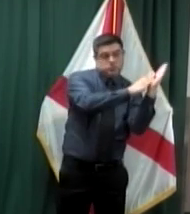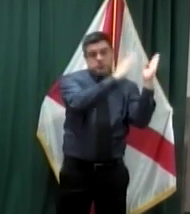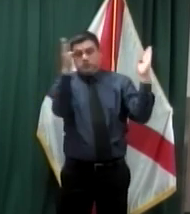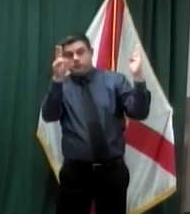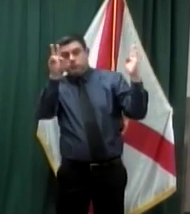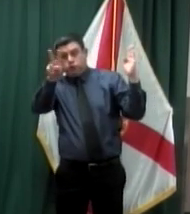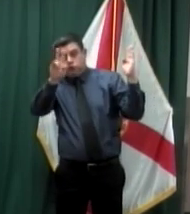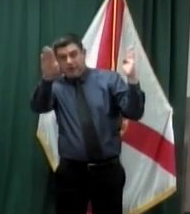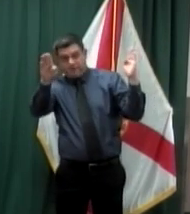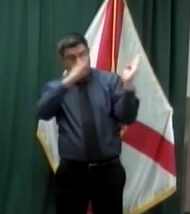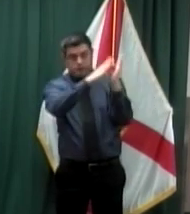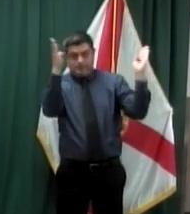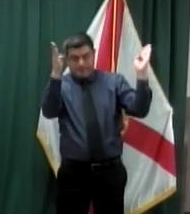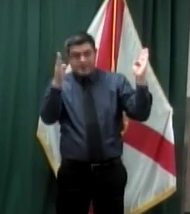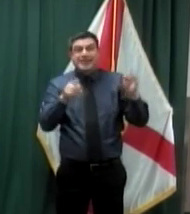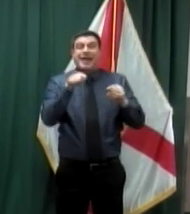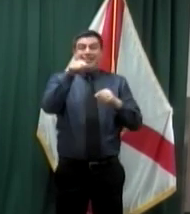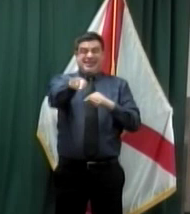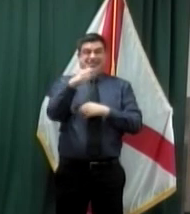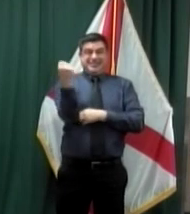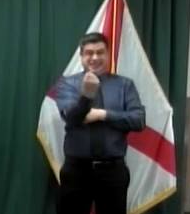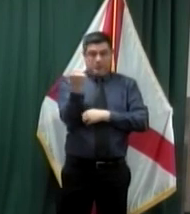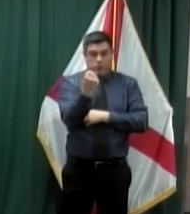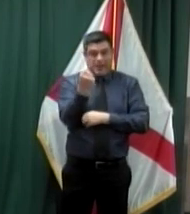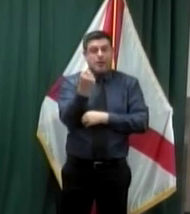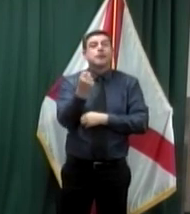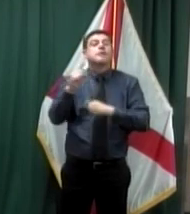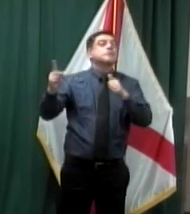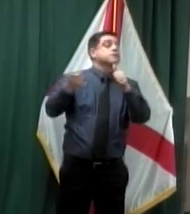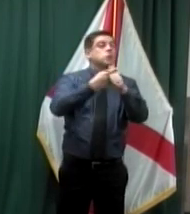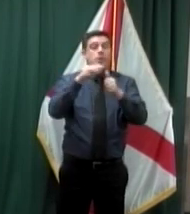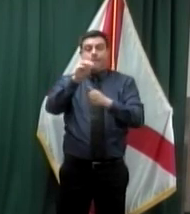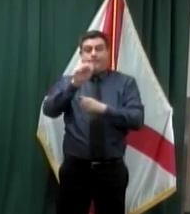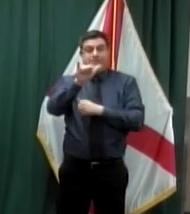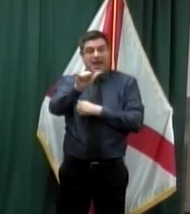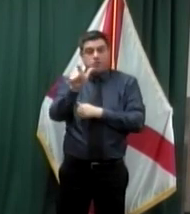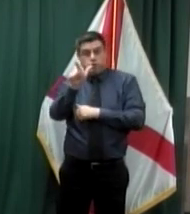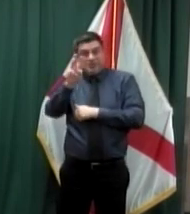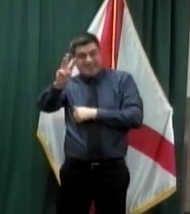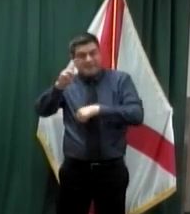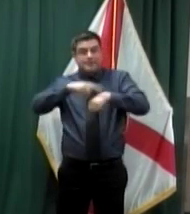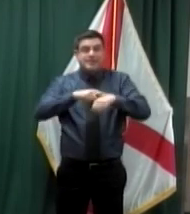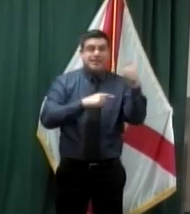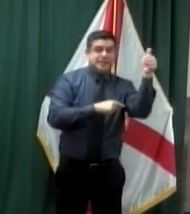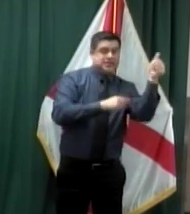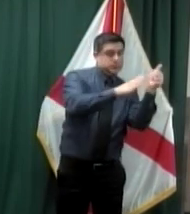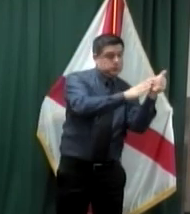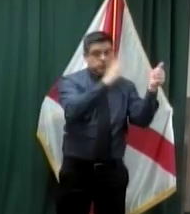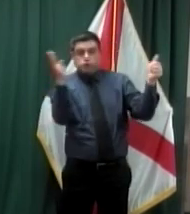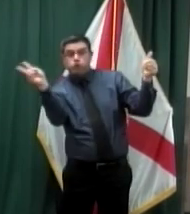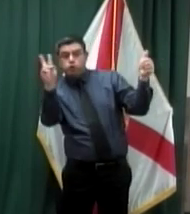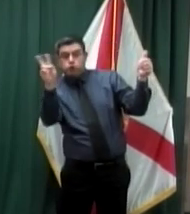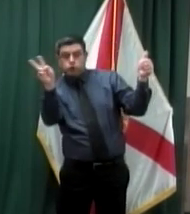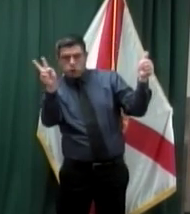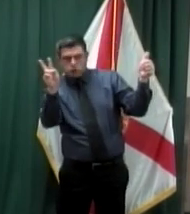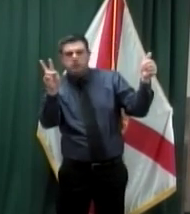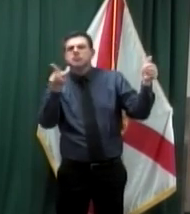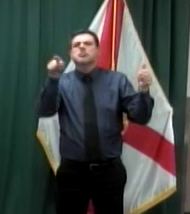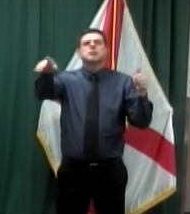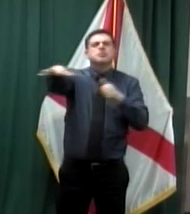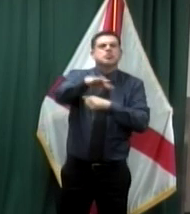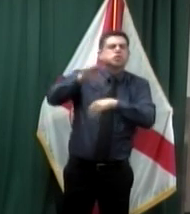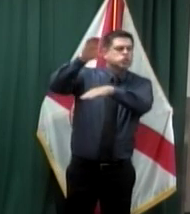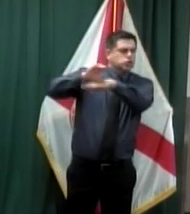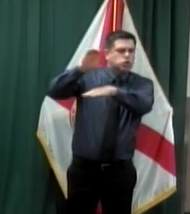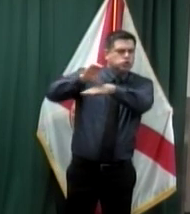churches. The first one is at St. Mary Magdalene Church, and that's this Saturday from 10 to 2, and that's in Altamont Springs. And the following